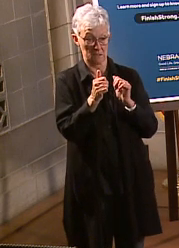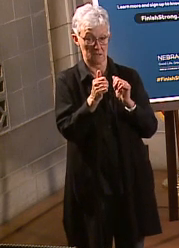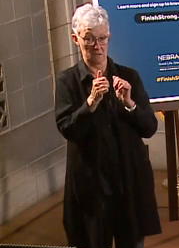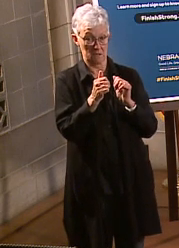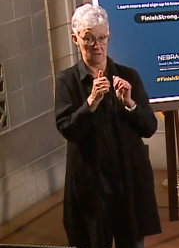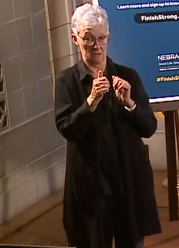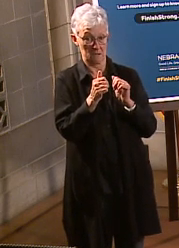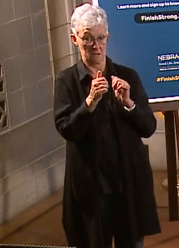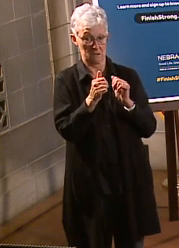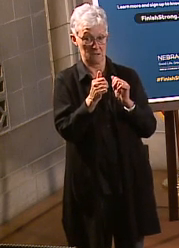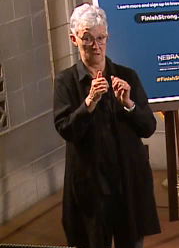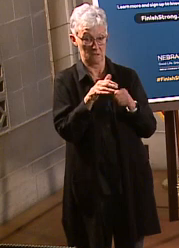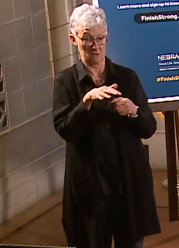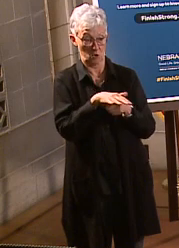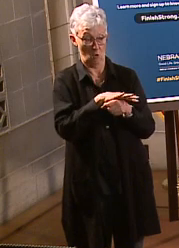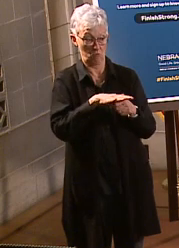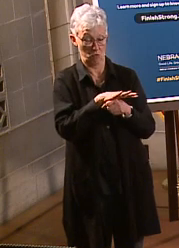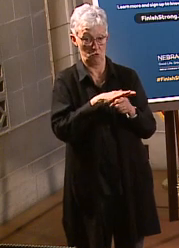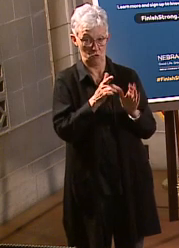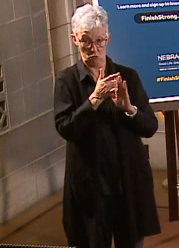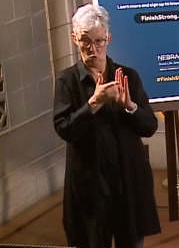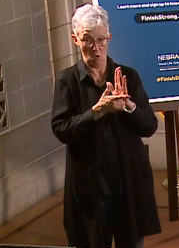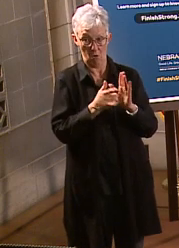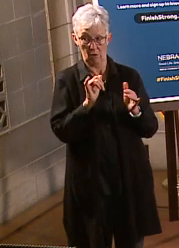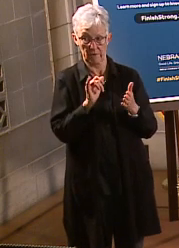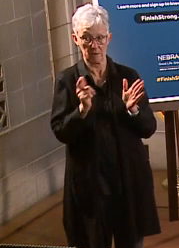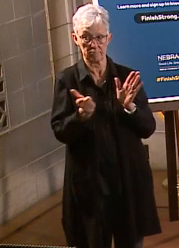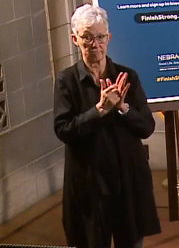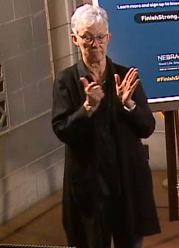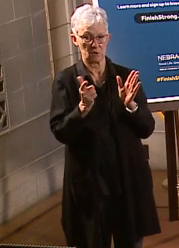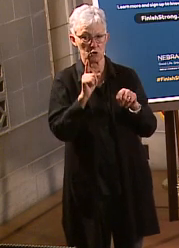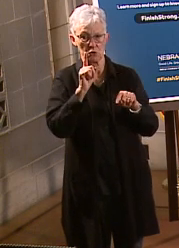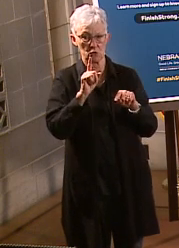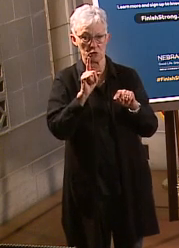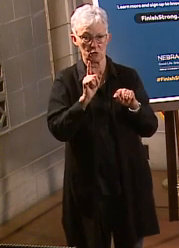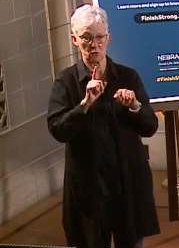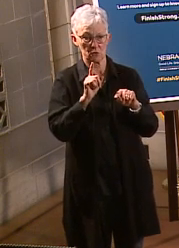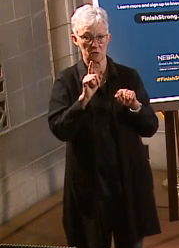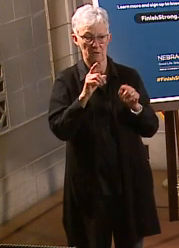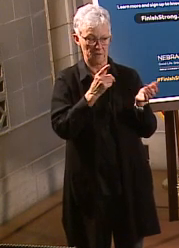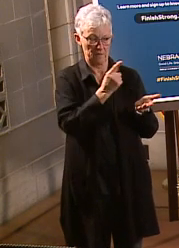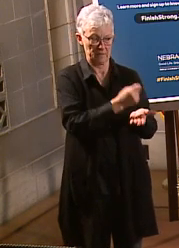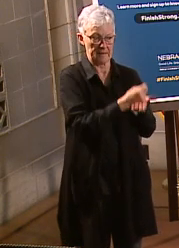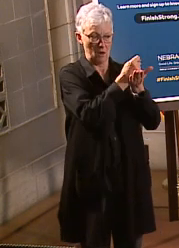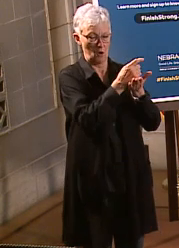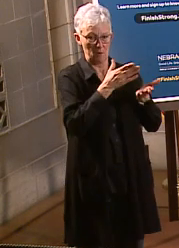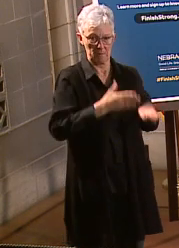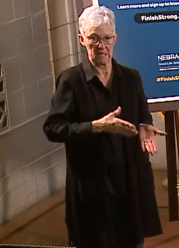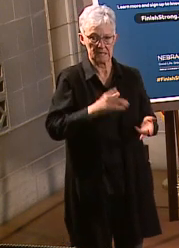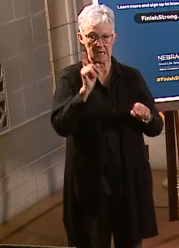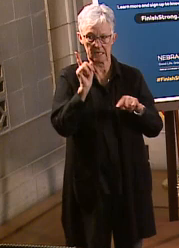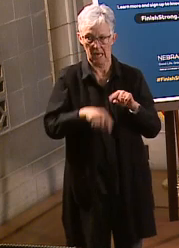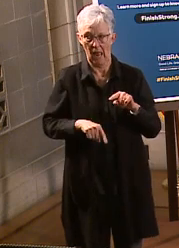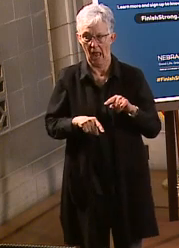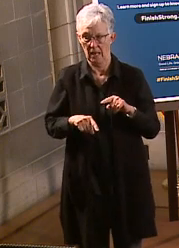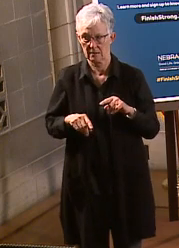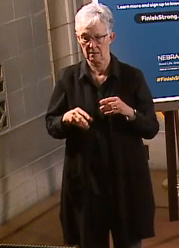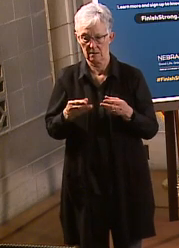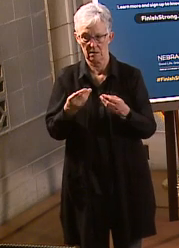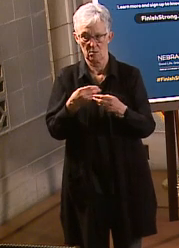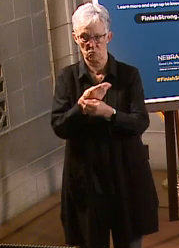ordinance banning conversion therapy. Coming up. Well, I think, again, when you're talking about conversion therapy, you have to talk